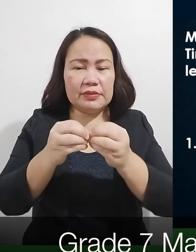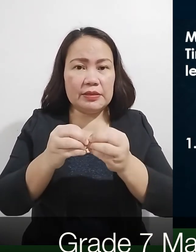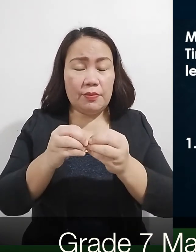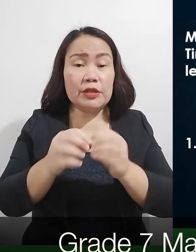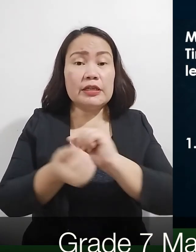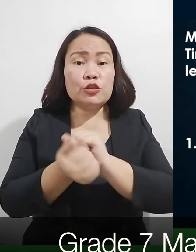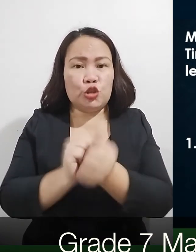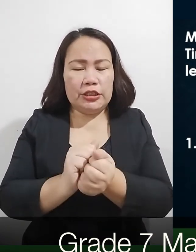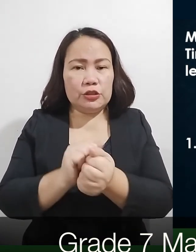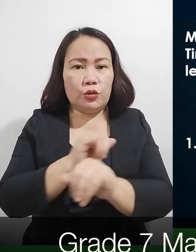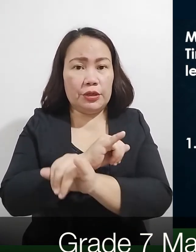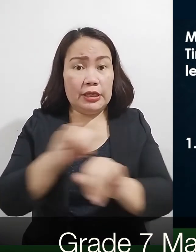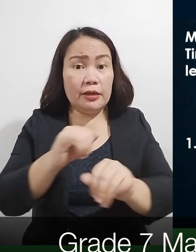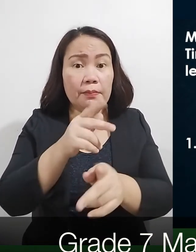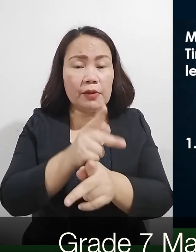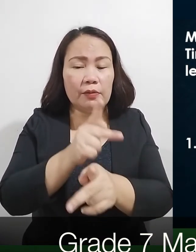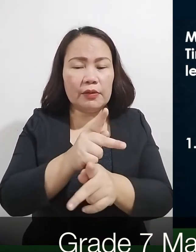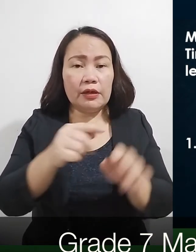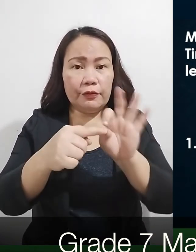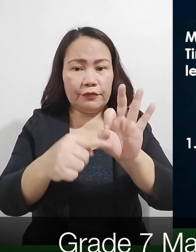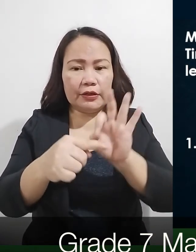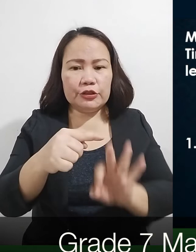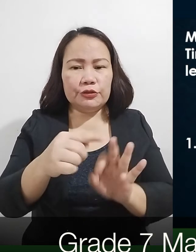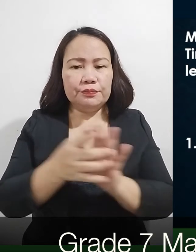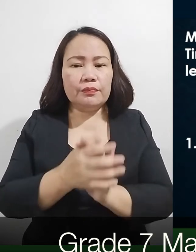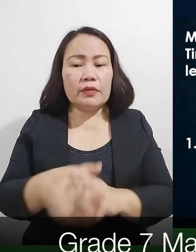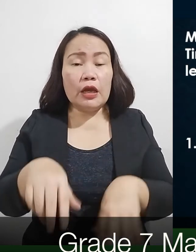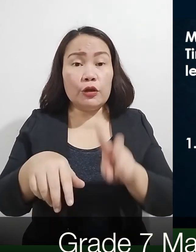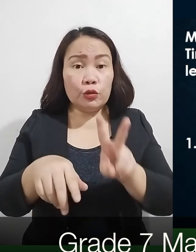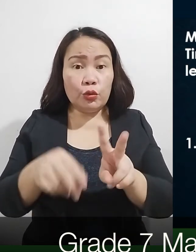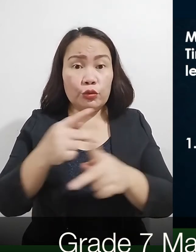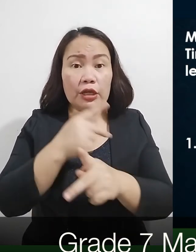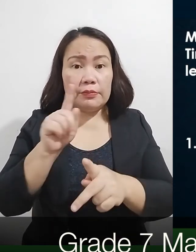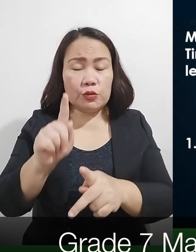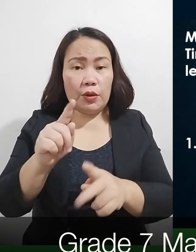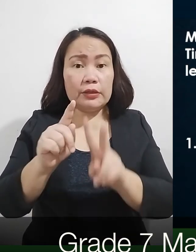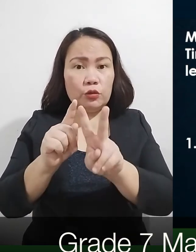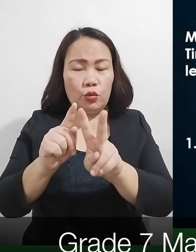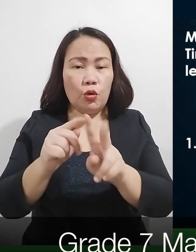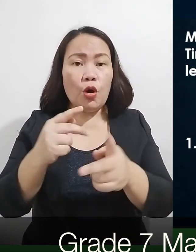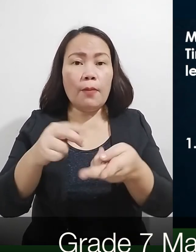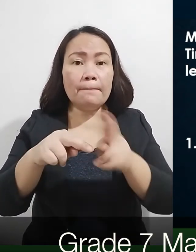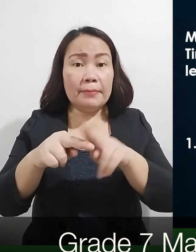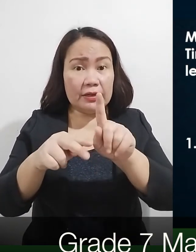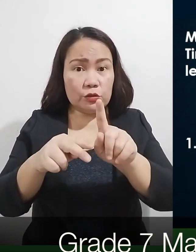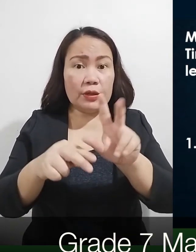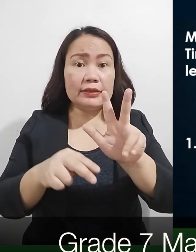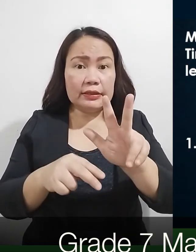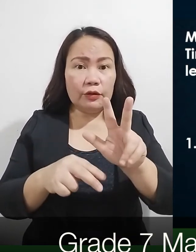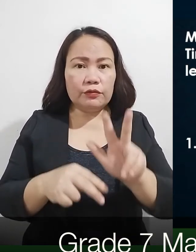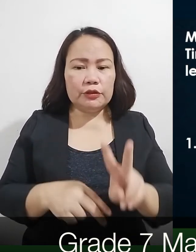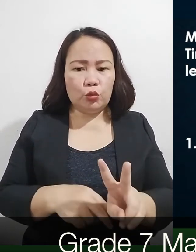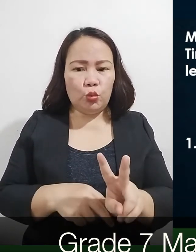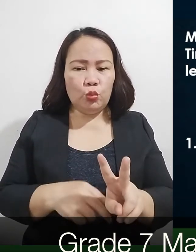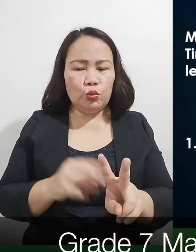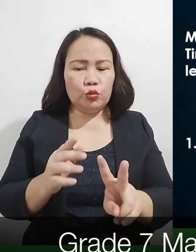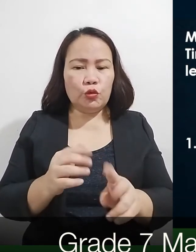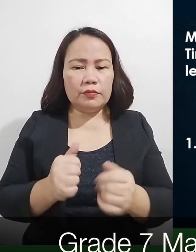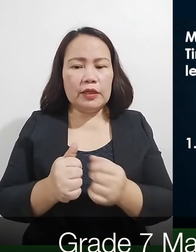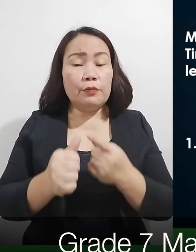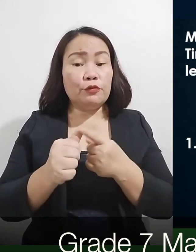expressed as improper fraction. So, 2 times 1, 2 plus 1, that is